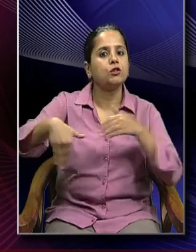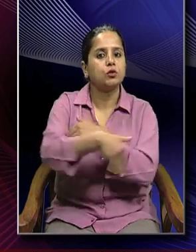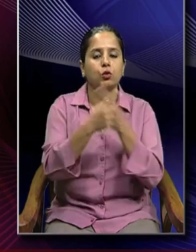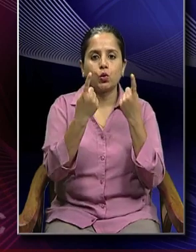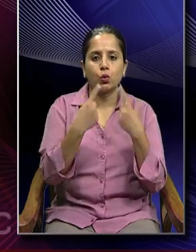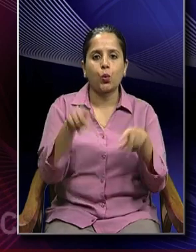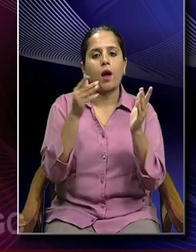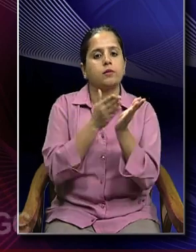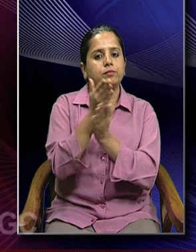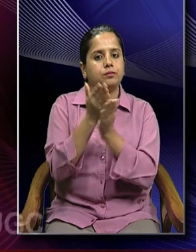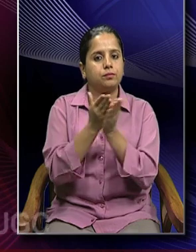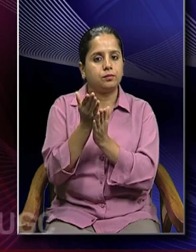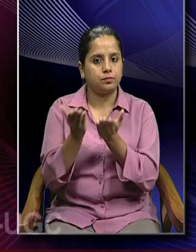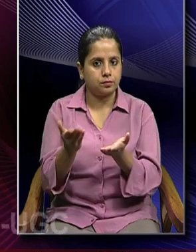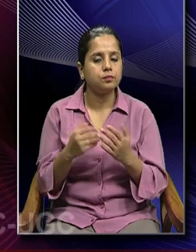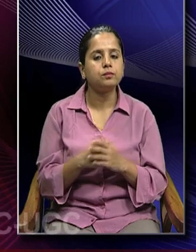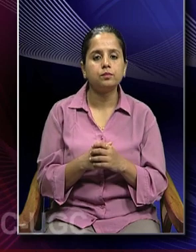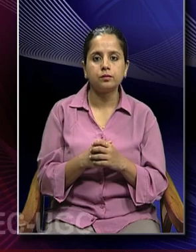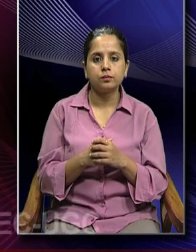right manner. It is something like